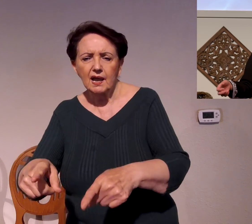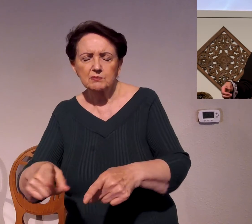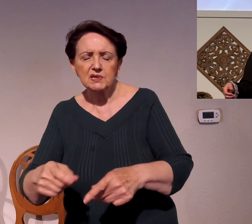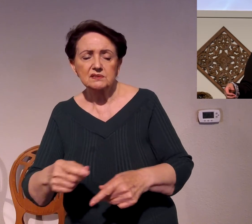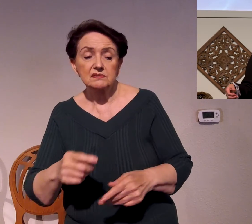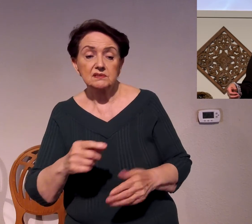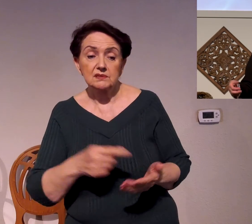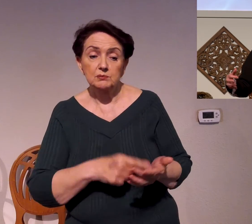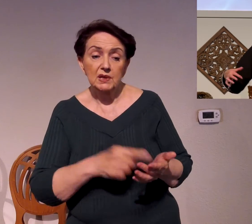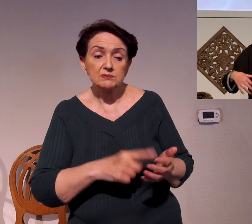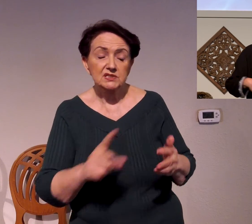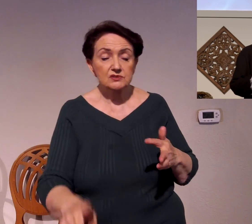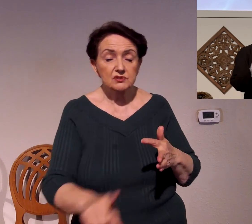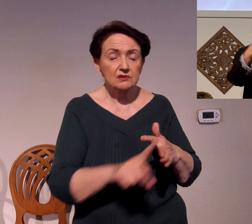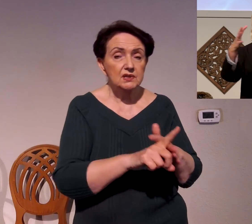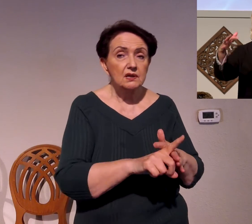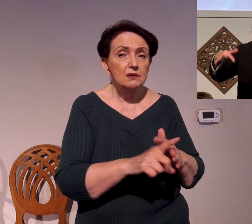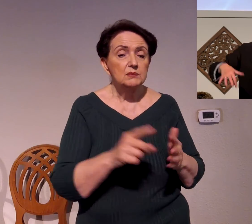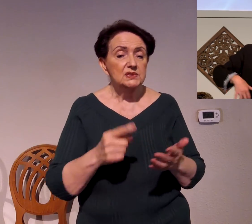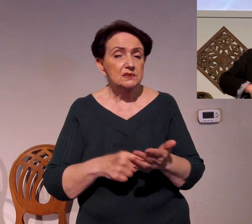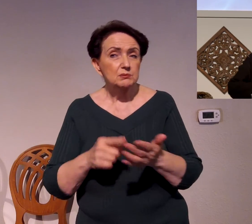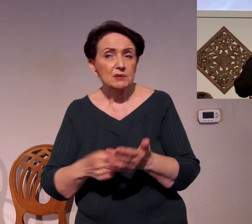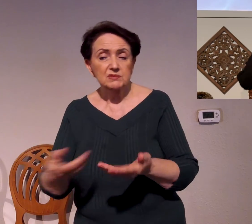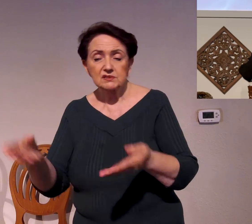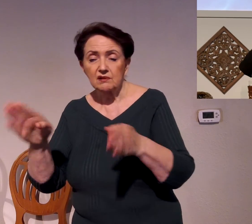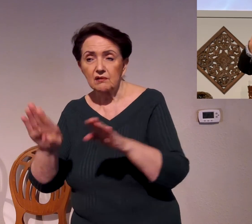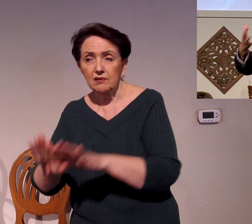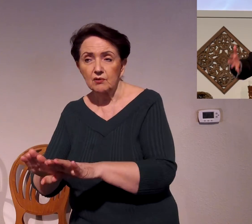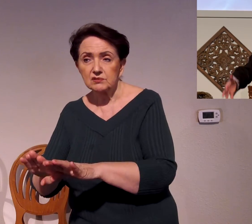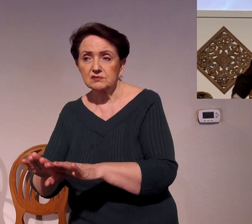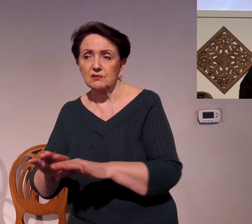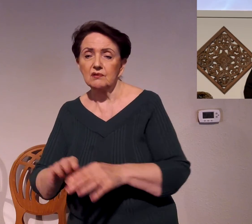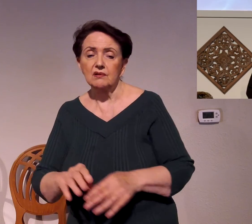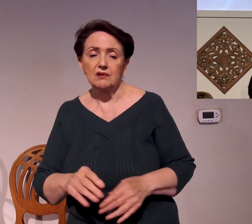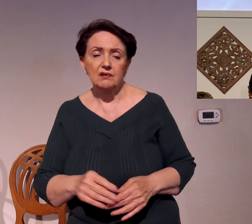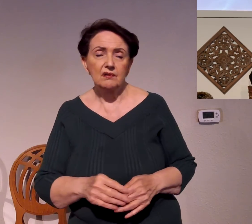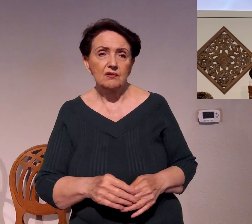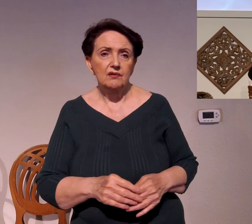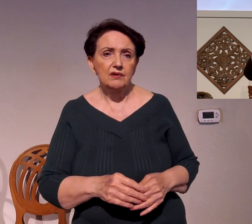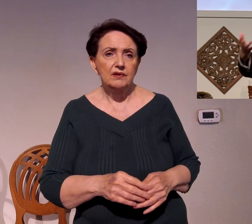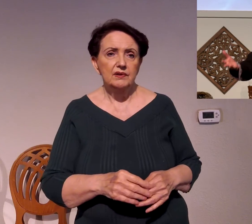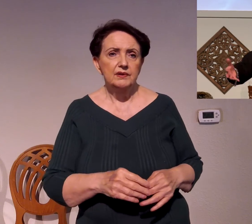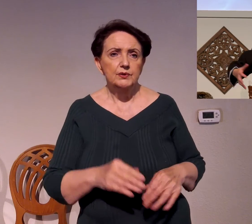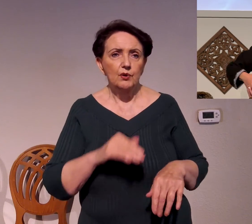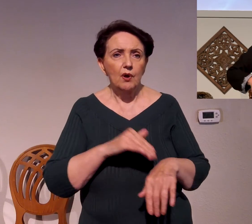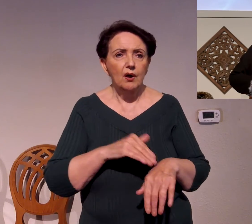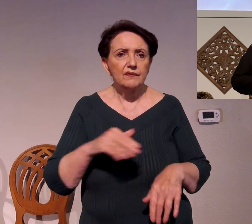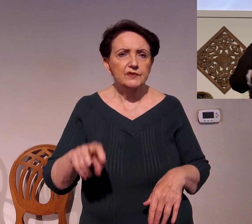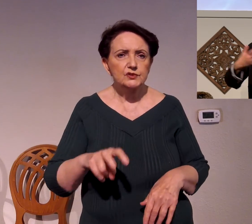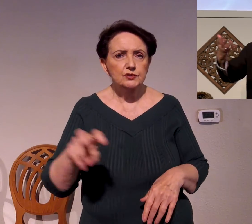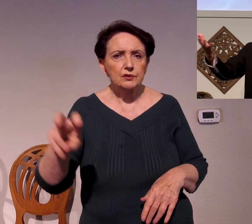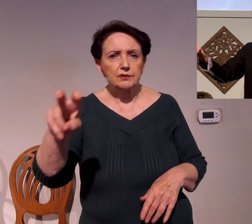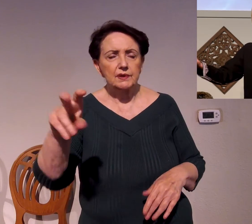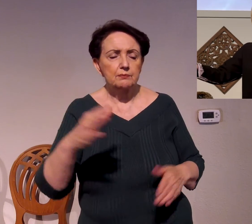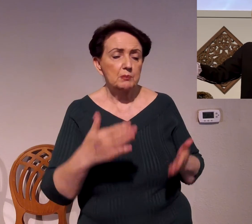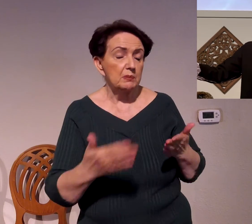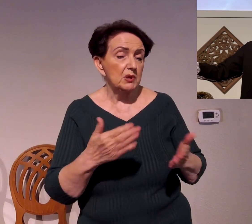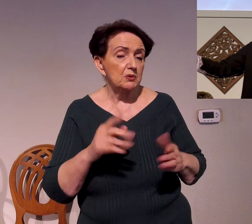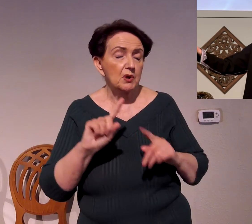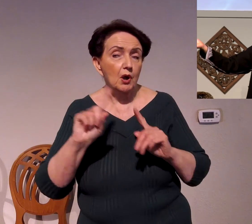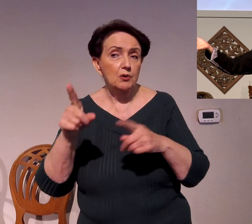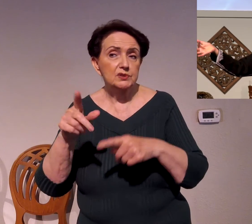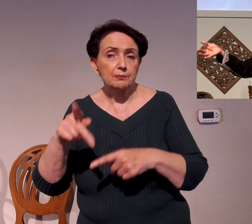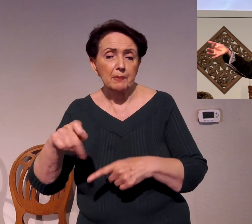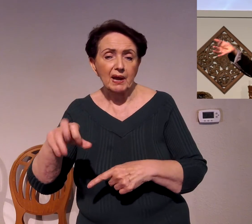it doesn't, and sometimes it's a closed door, and there's all this now being on the journey, right? Maybe you go to Paris and the museum